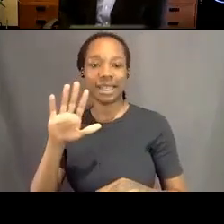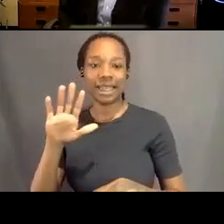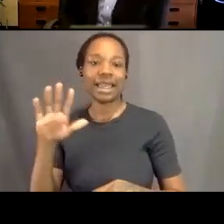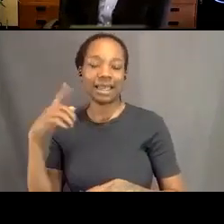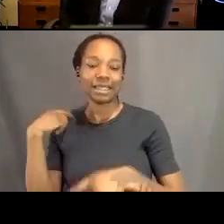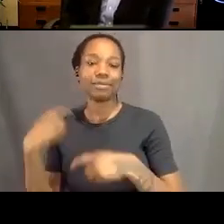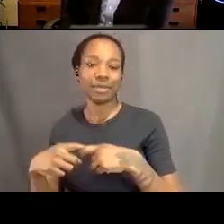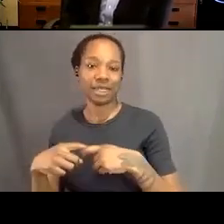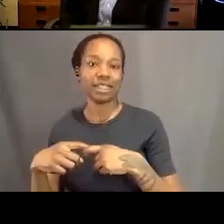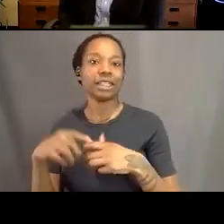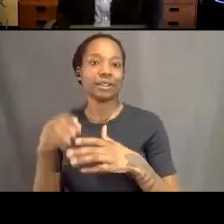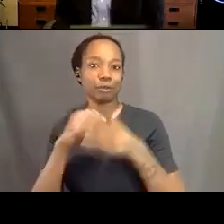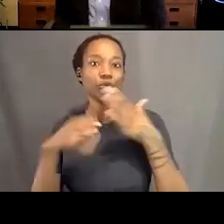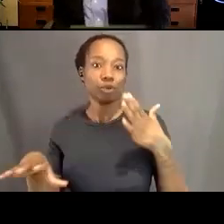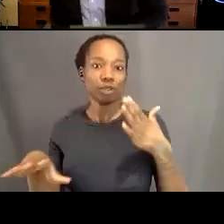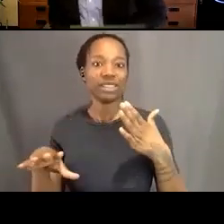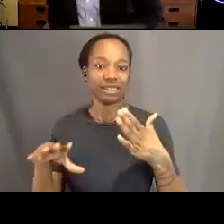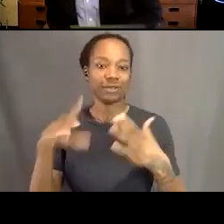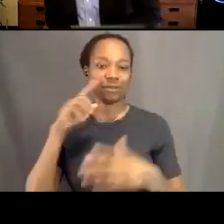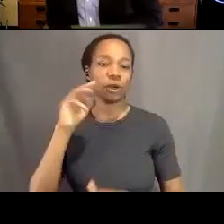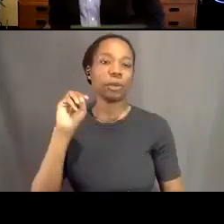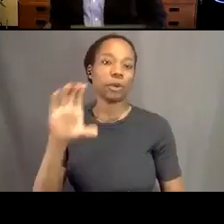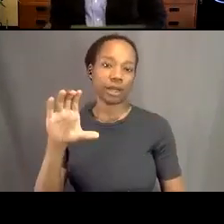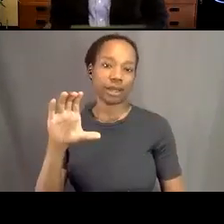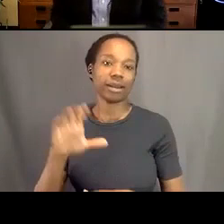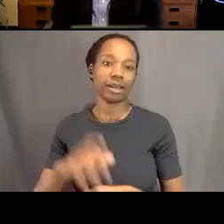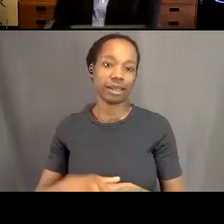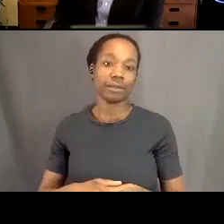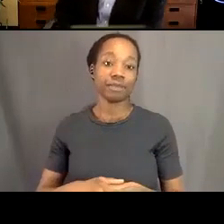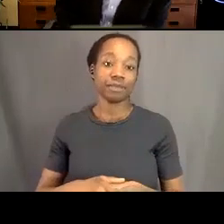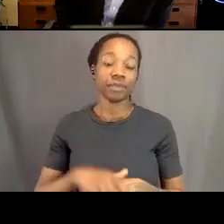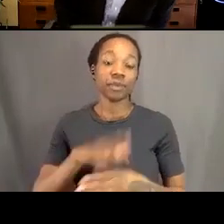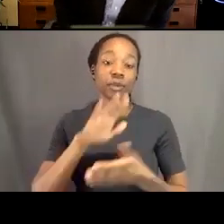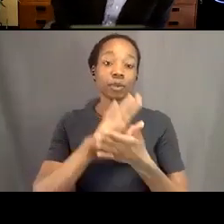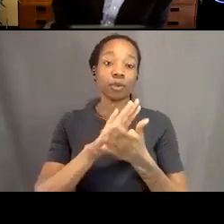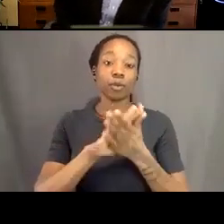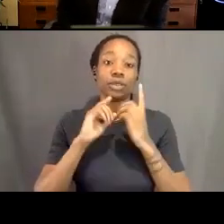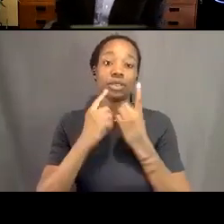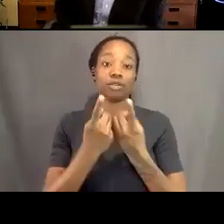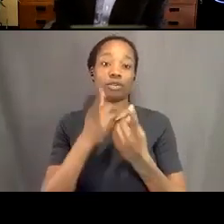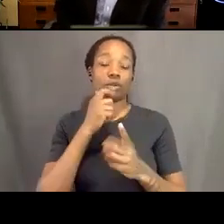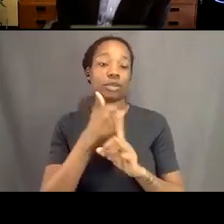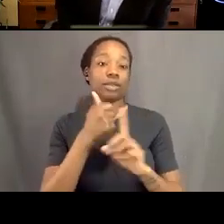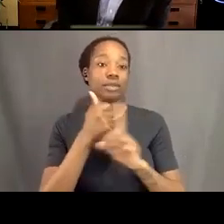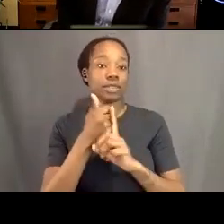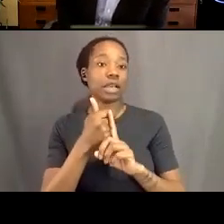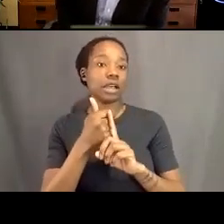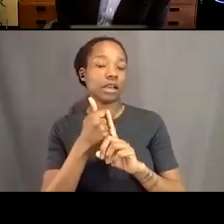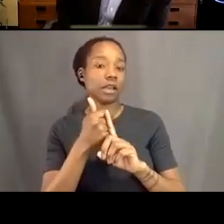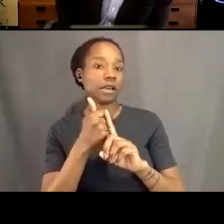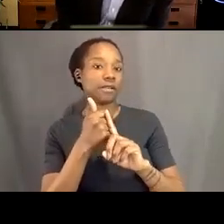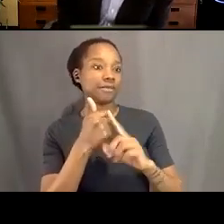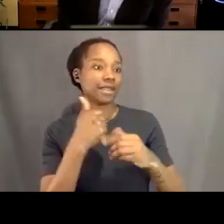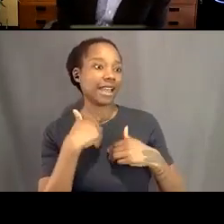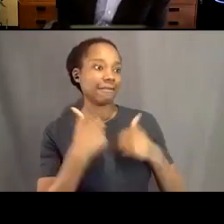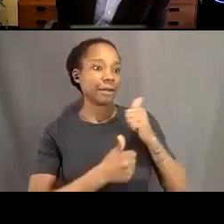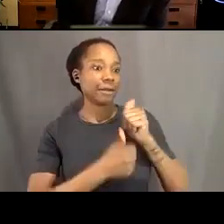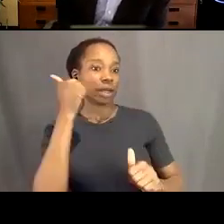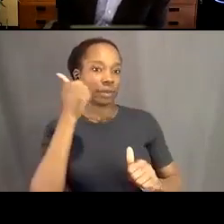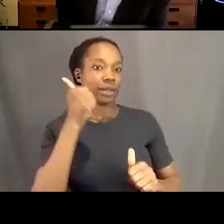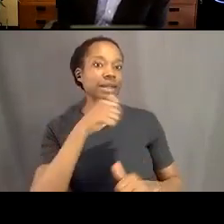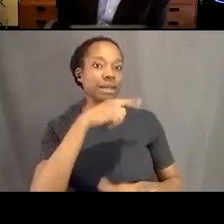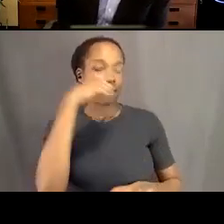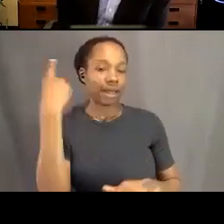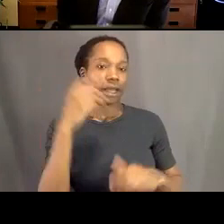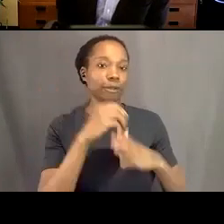county. When you look at the school districts that serve a predominantly Black student body, there